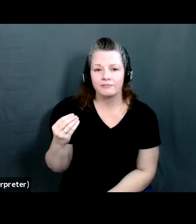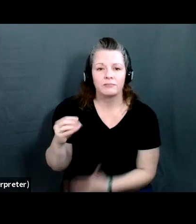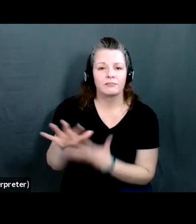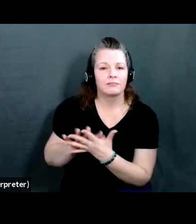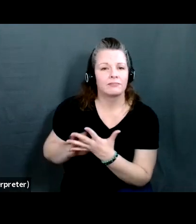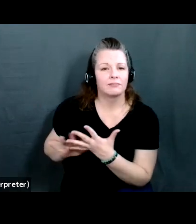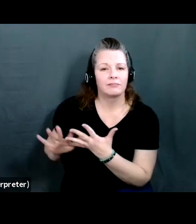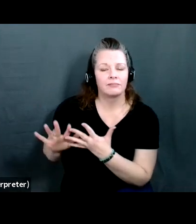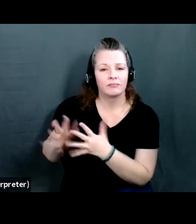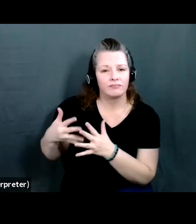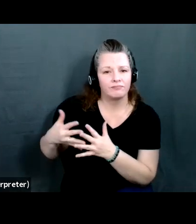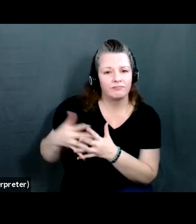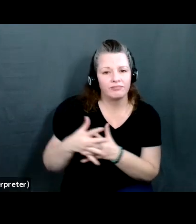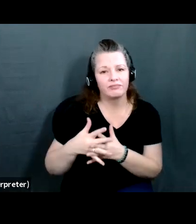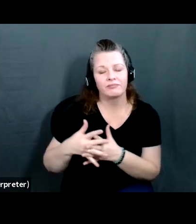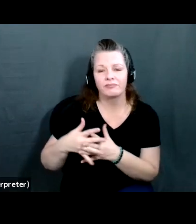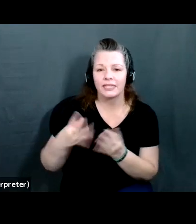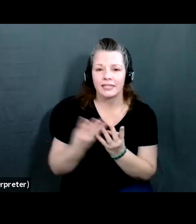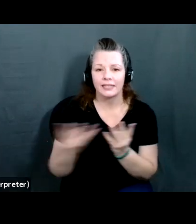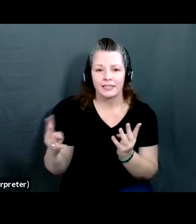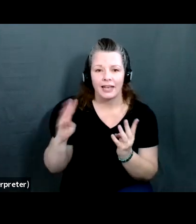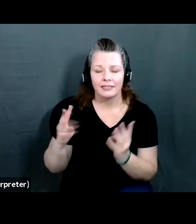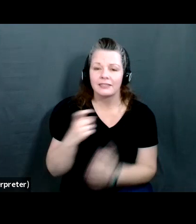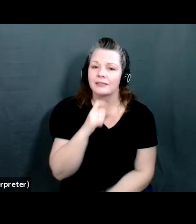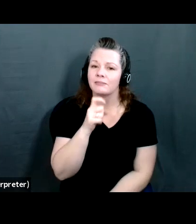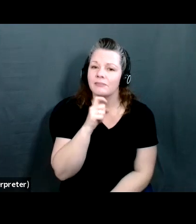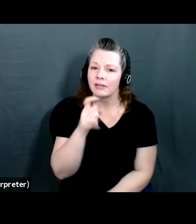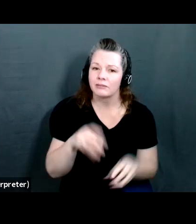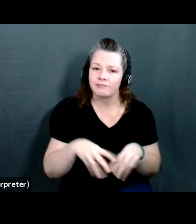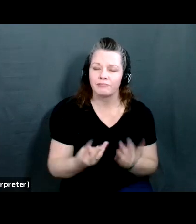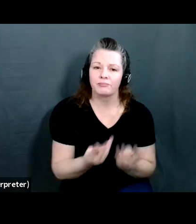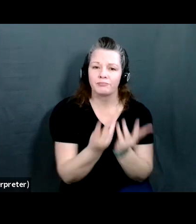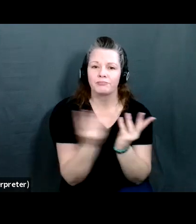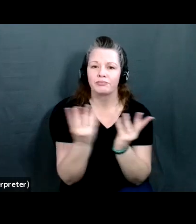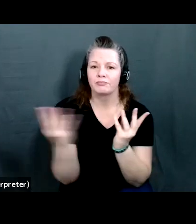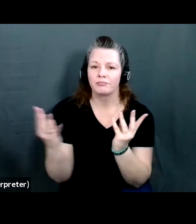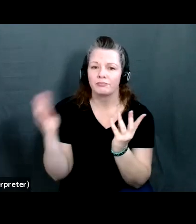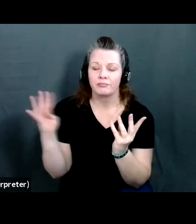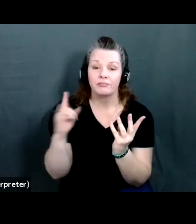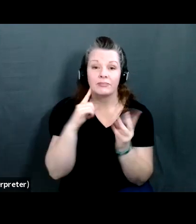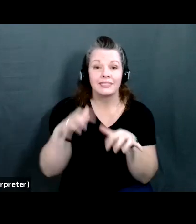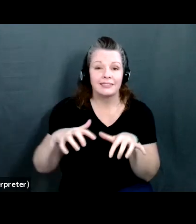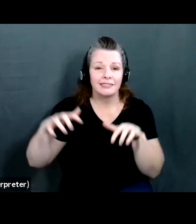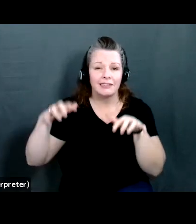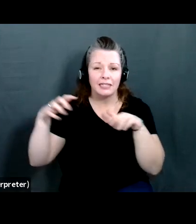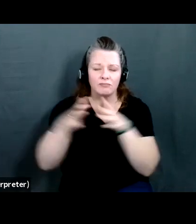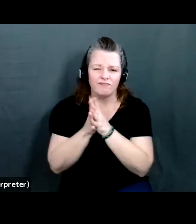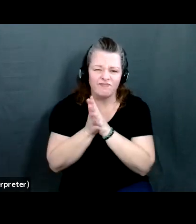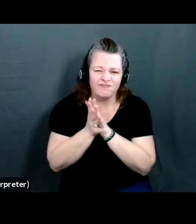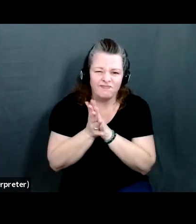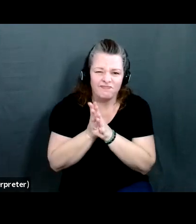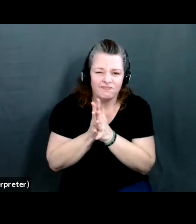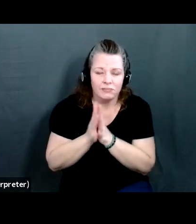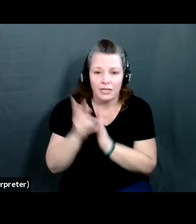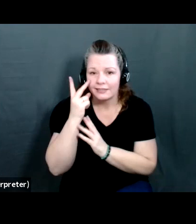gate's metal bars. In stadiums where we were packed by the tens of thousands, I saw it fell